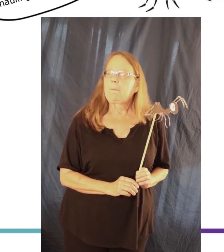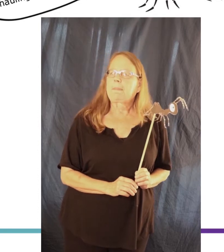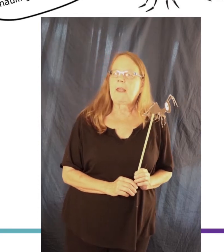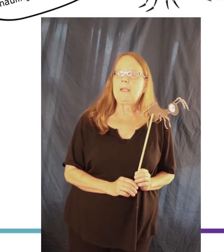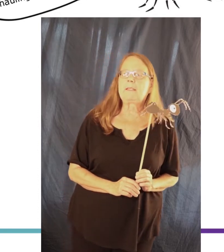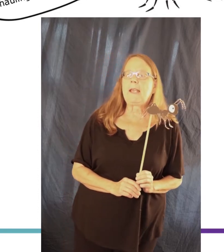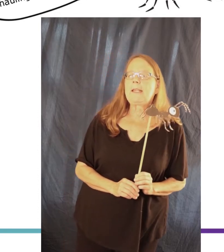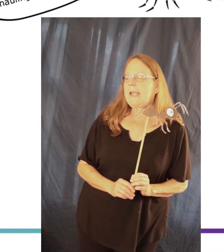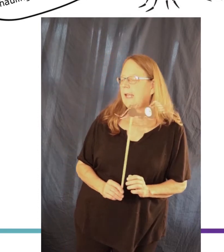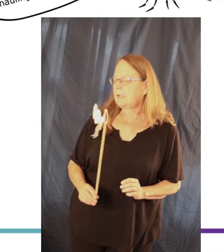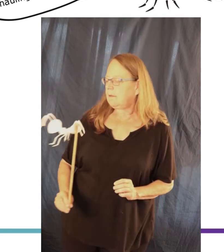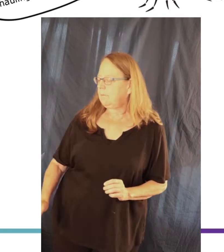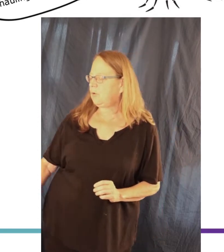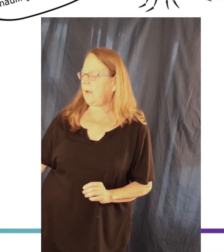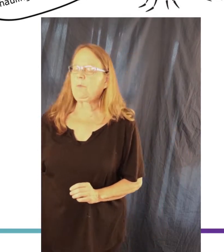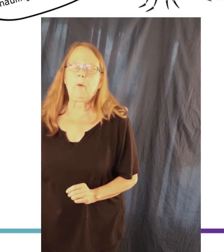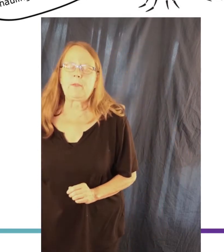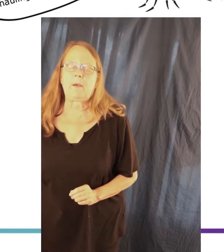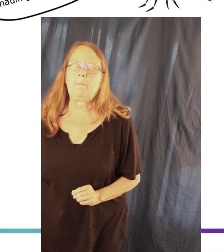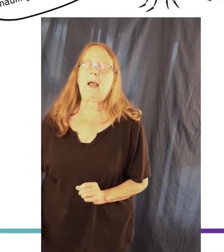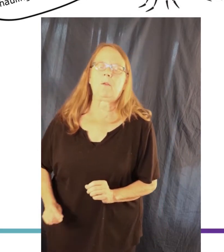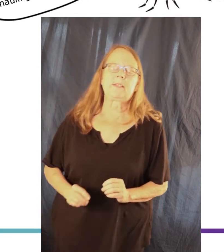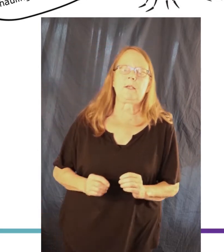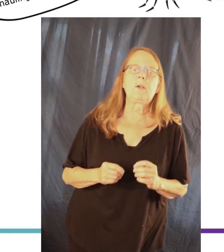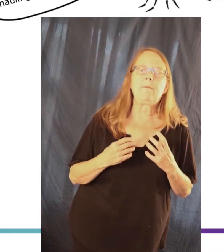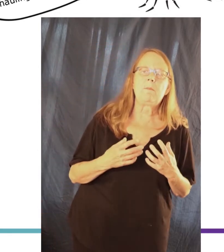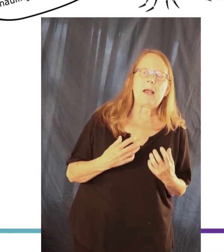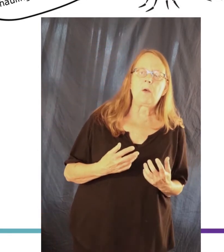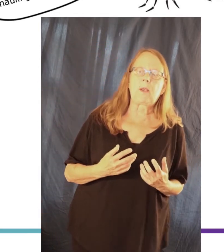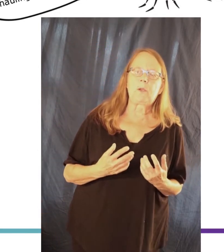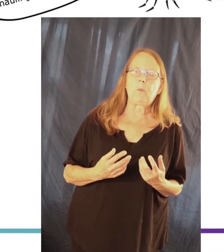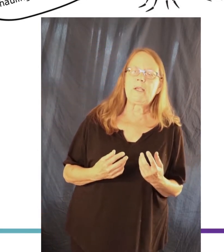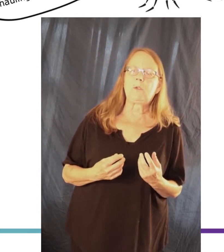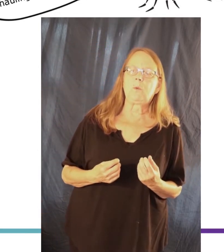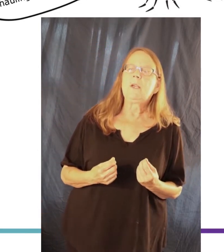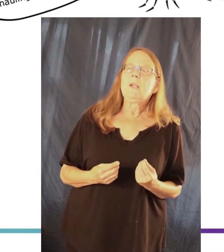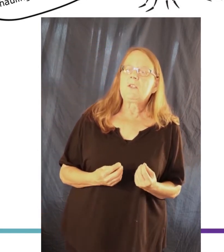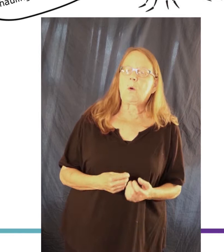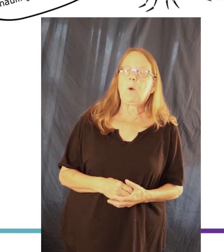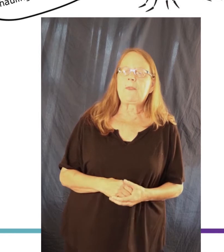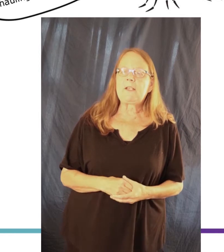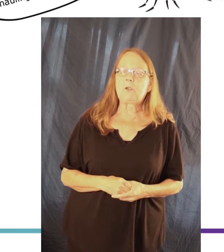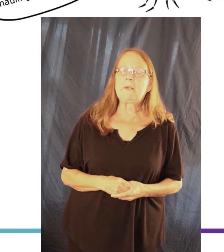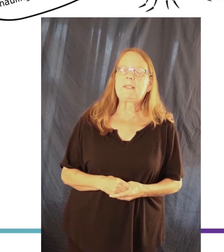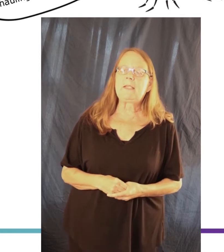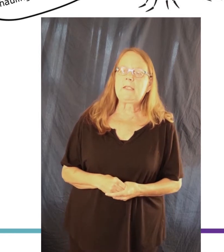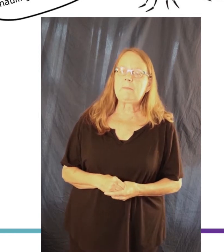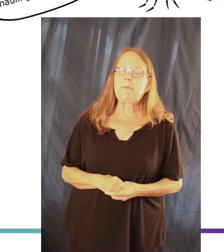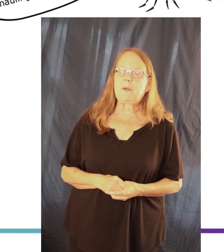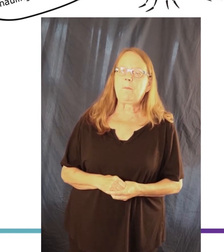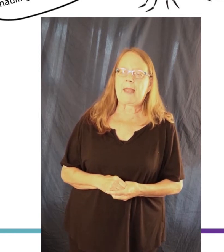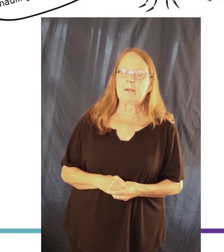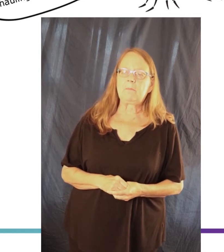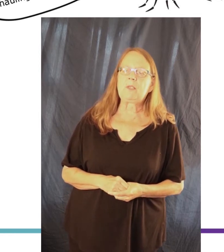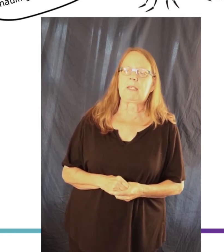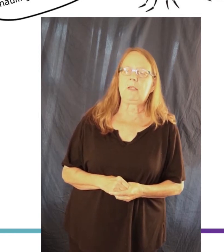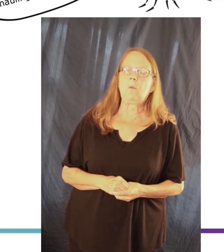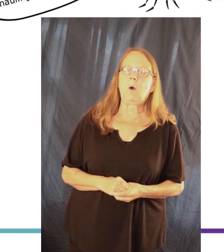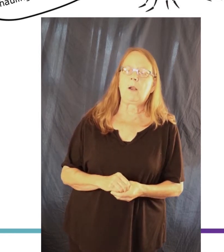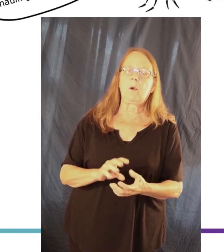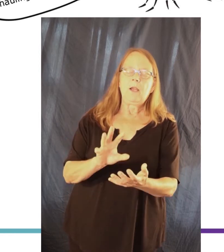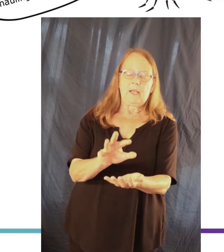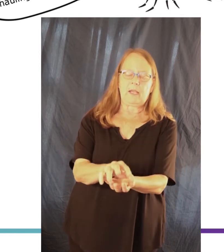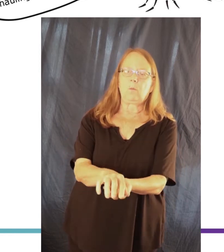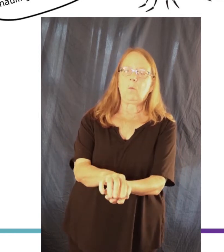drink is they can't drink with their mouths. They don't have a mouth like we do. So what they do is they dip their mandibles